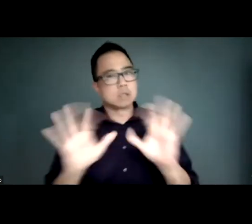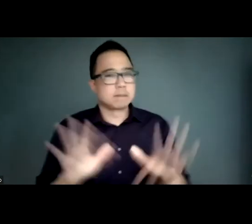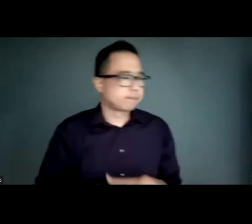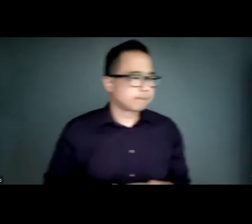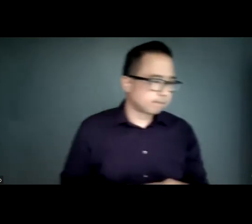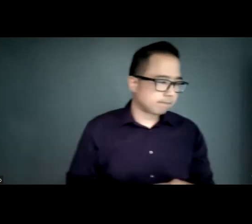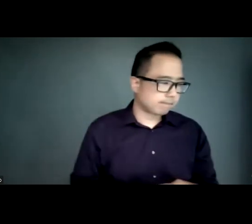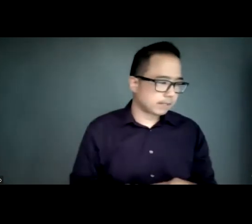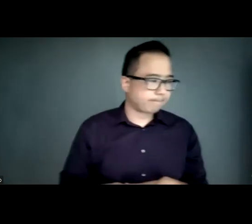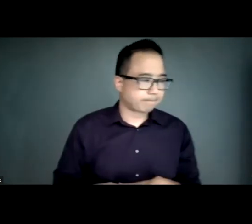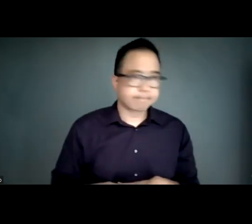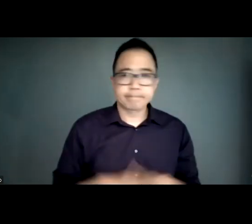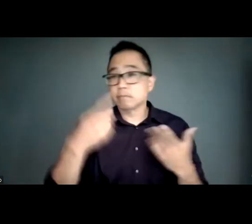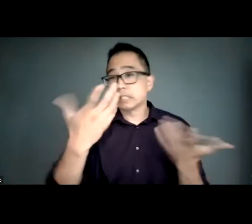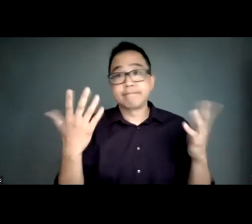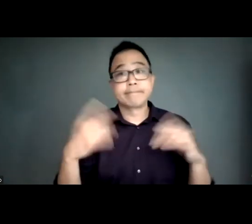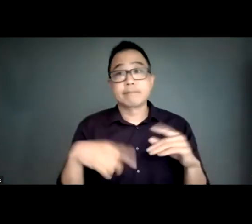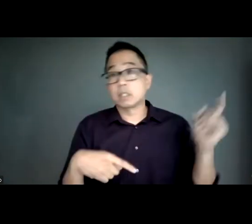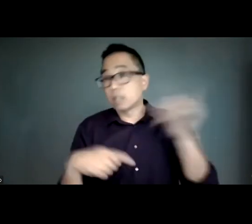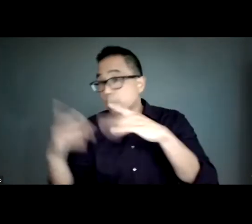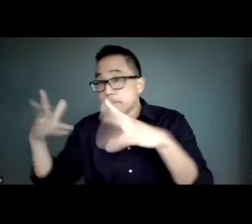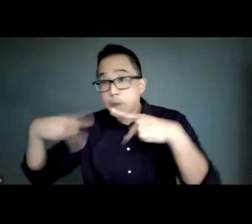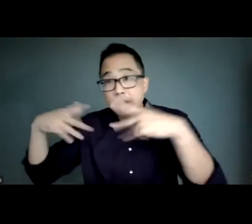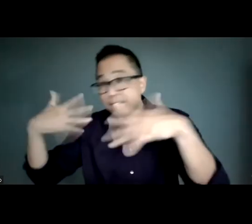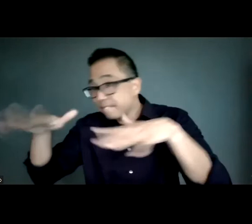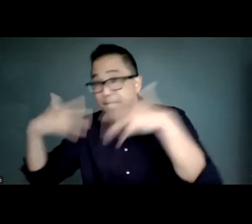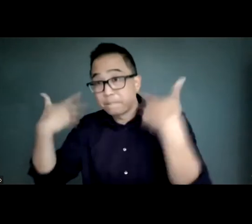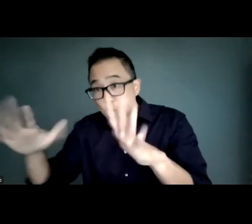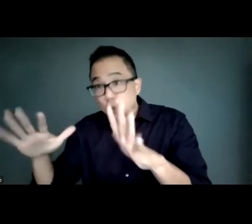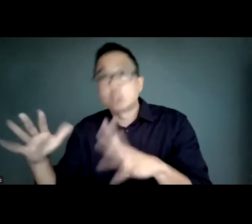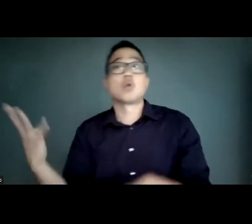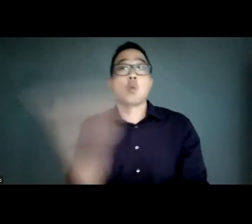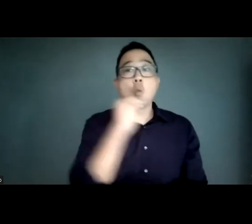But mental health is first and foremost crucial.